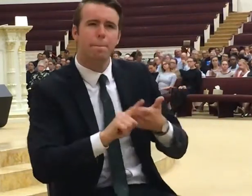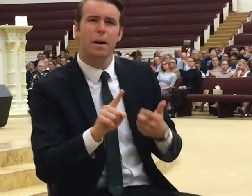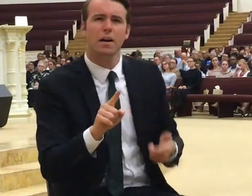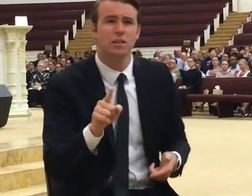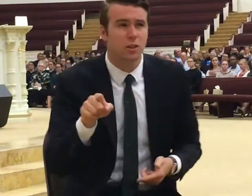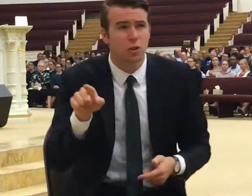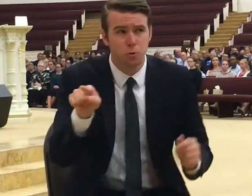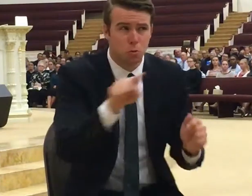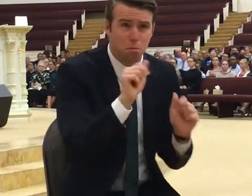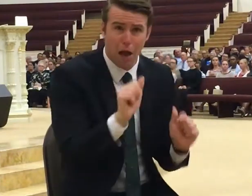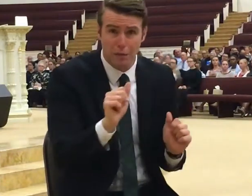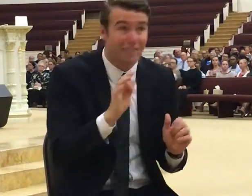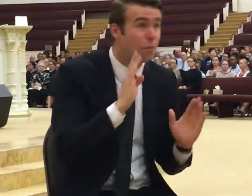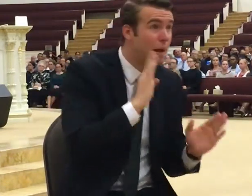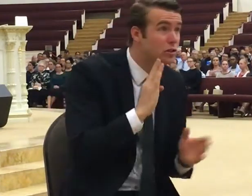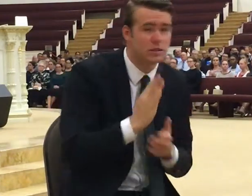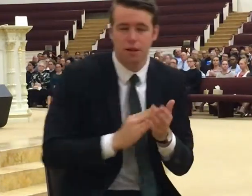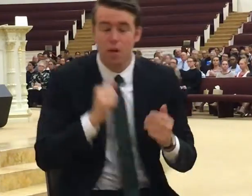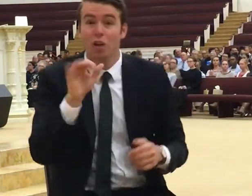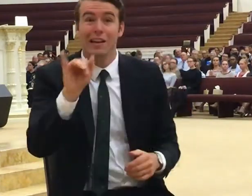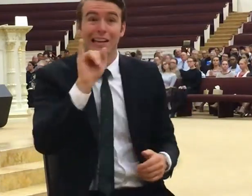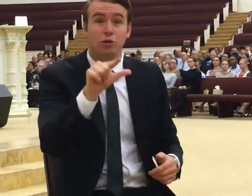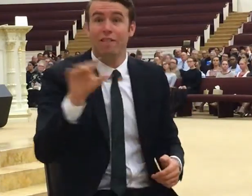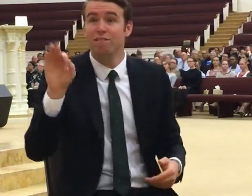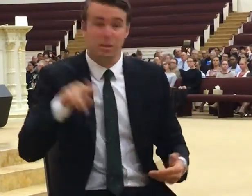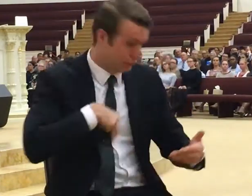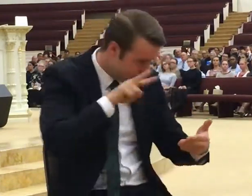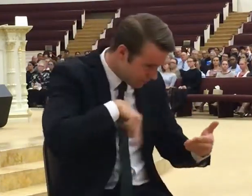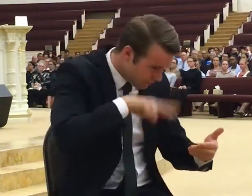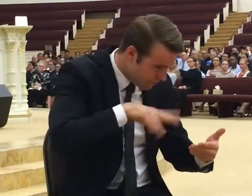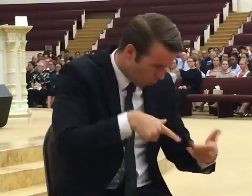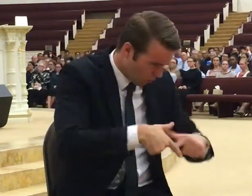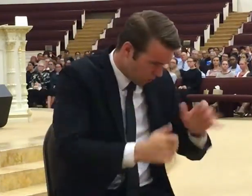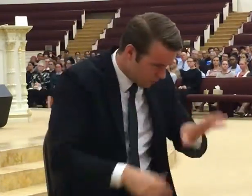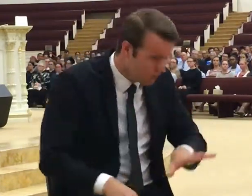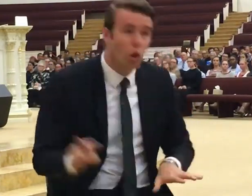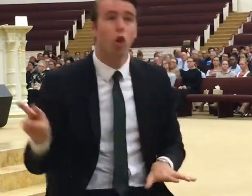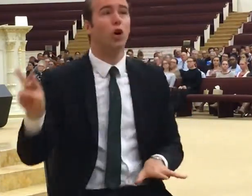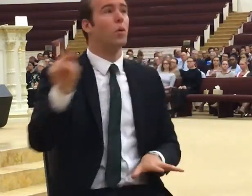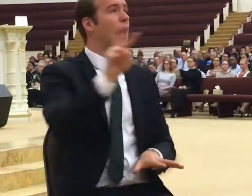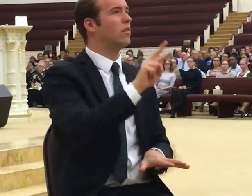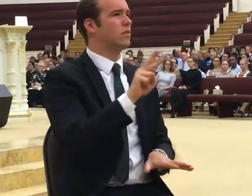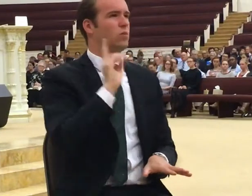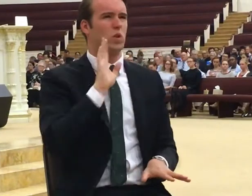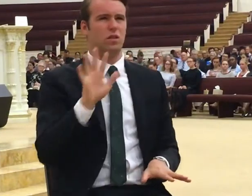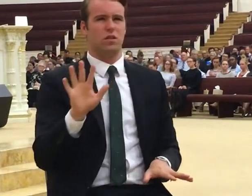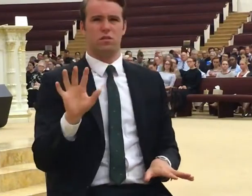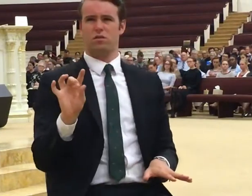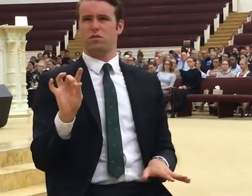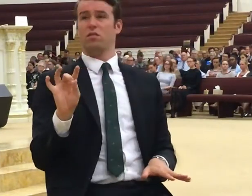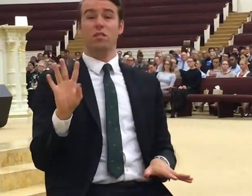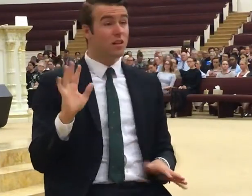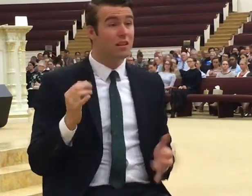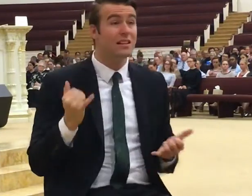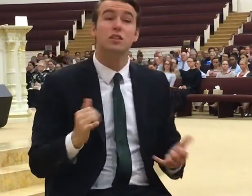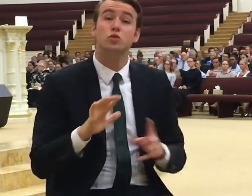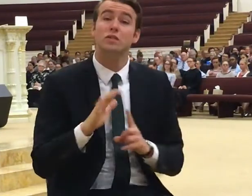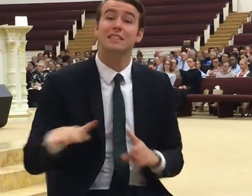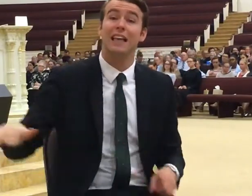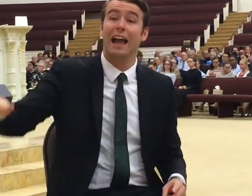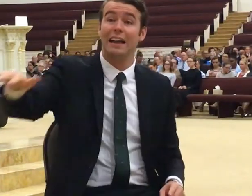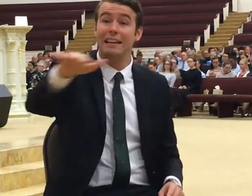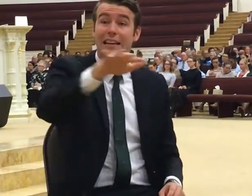not paying attention, get off Instagram and Facebook and look around your world for a minute, and you're going to find out that our